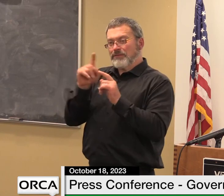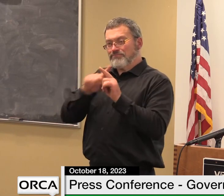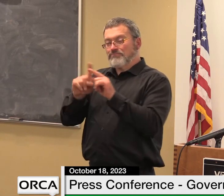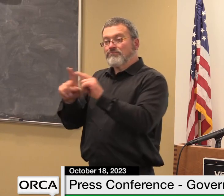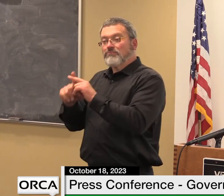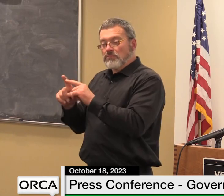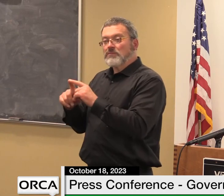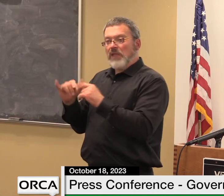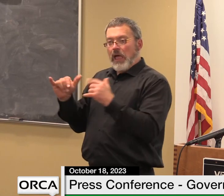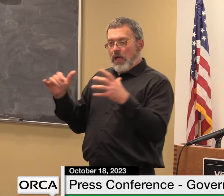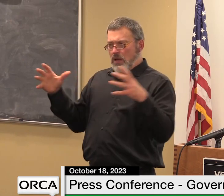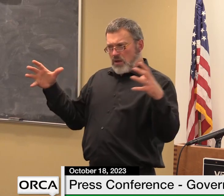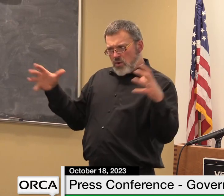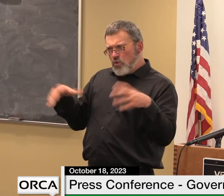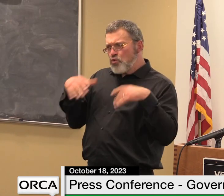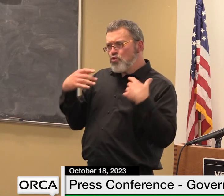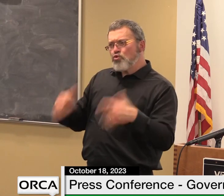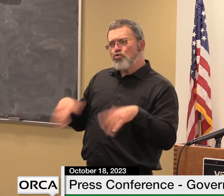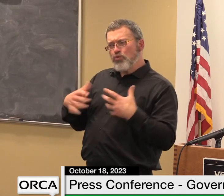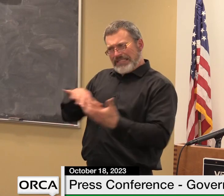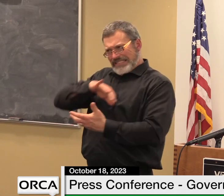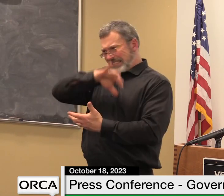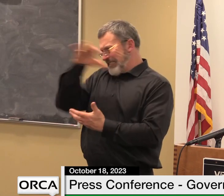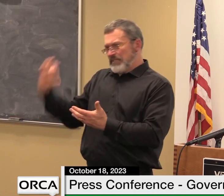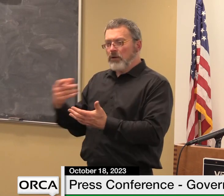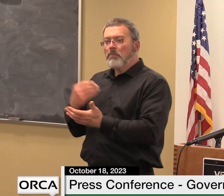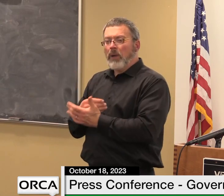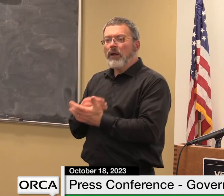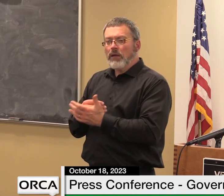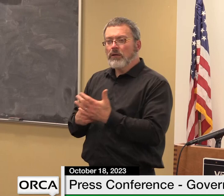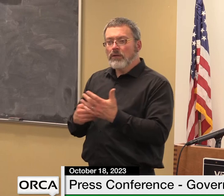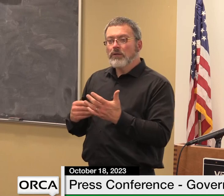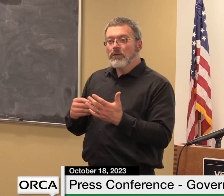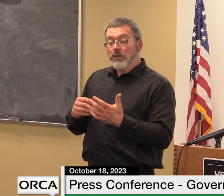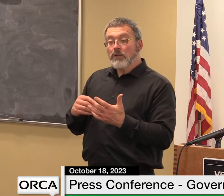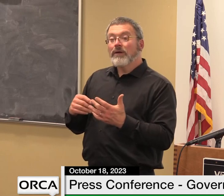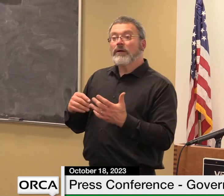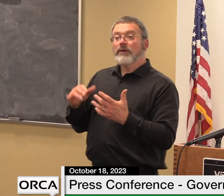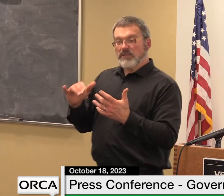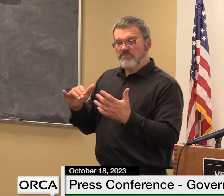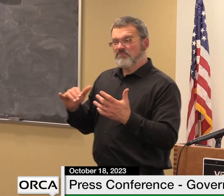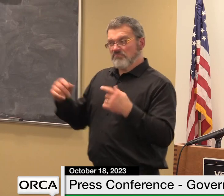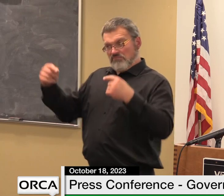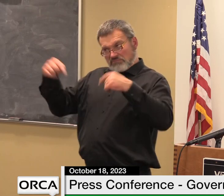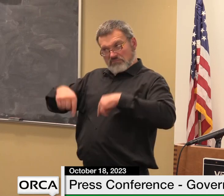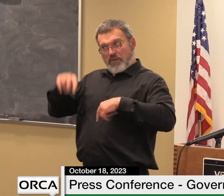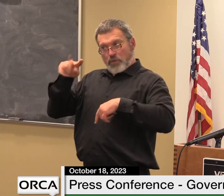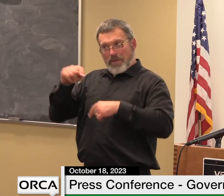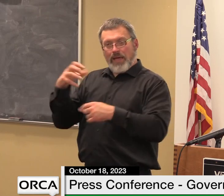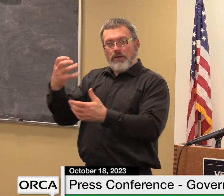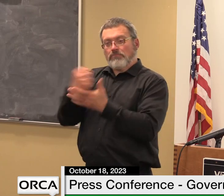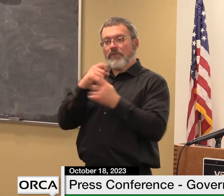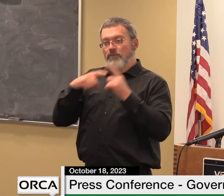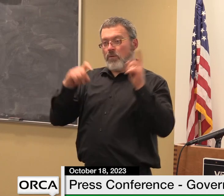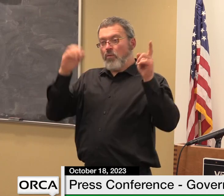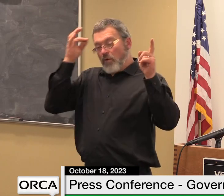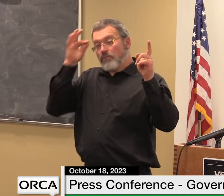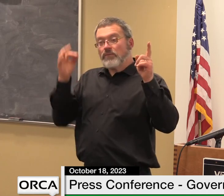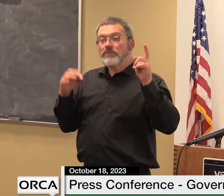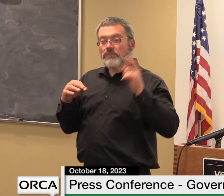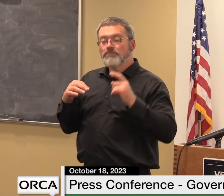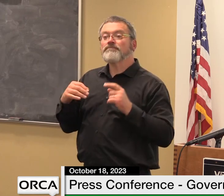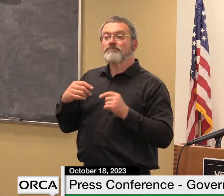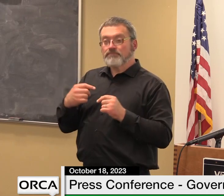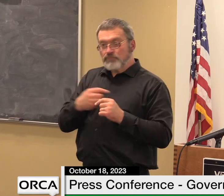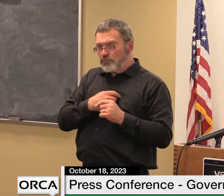lot of money available that is coming to Vermont, and we're going to use that and make sure that we're hardening